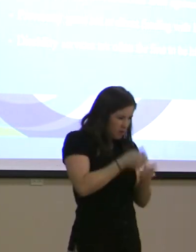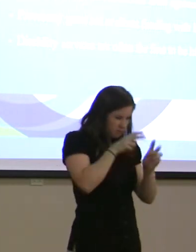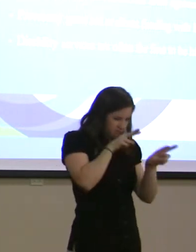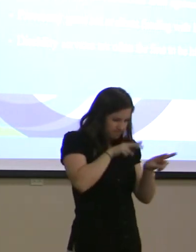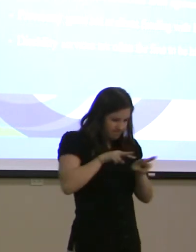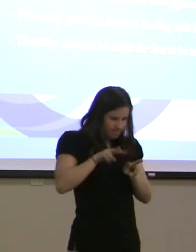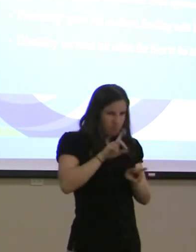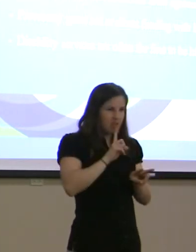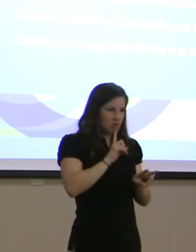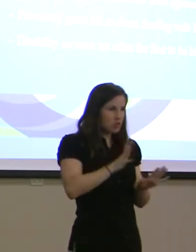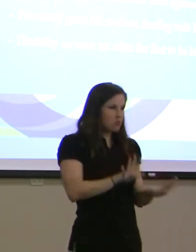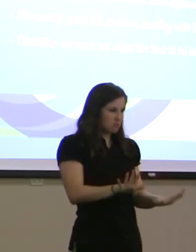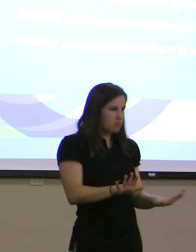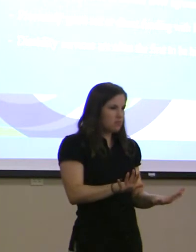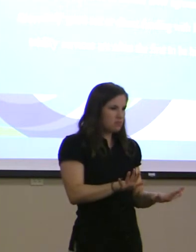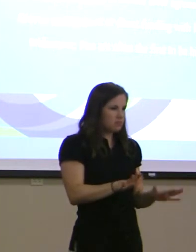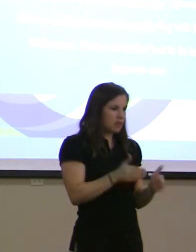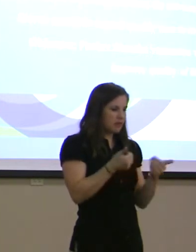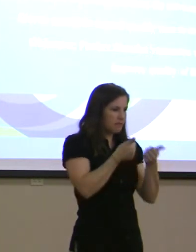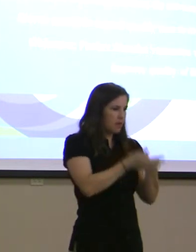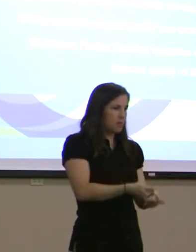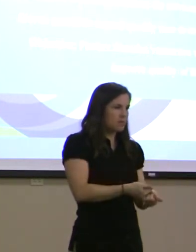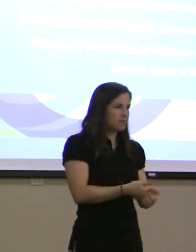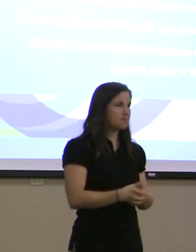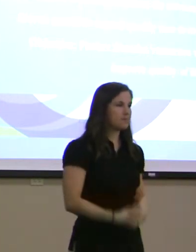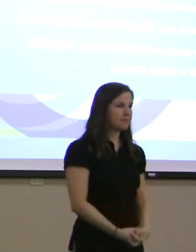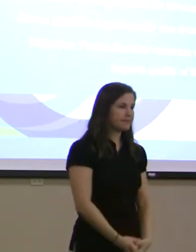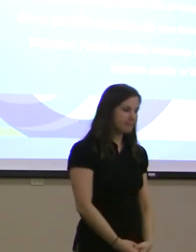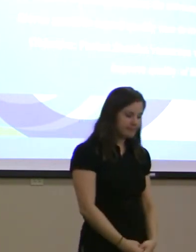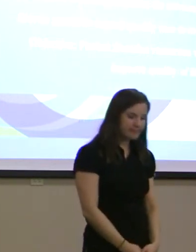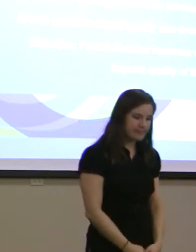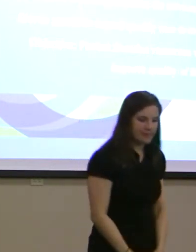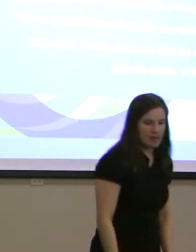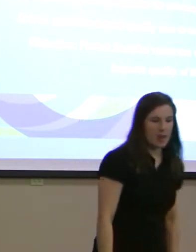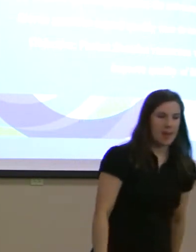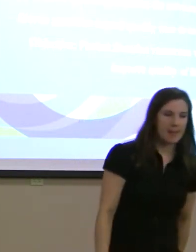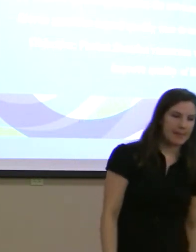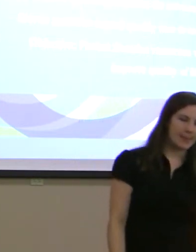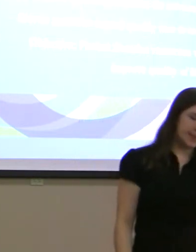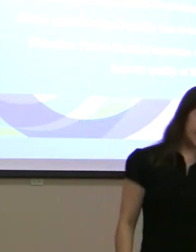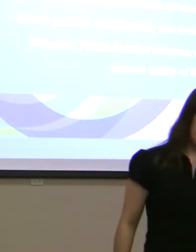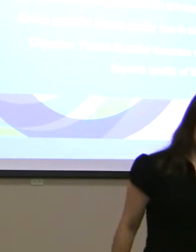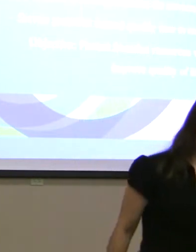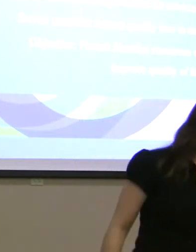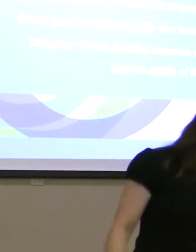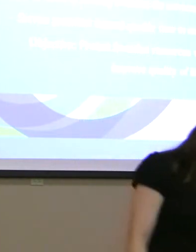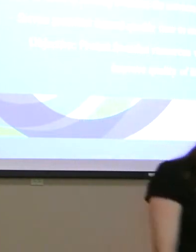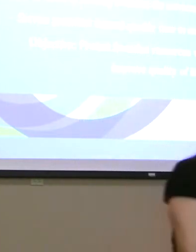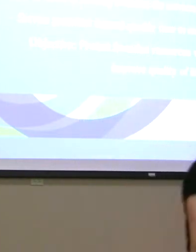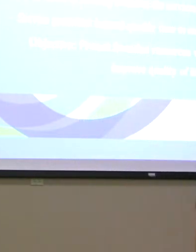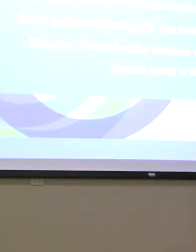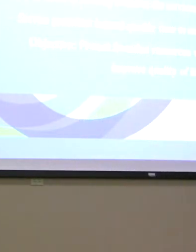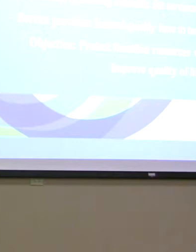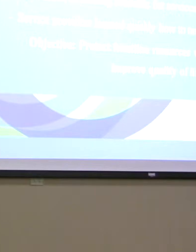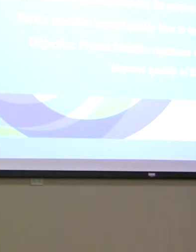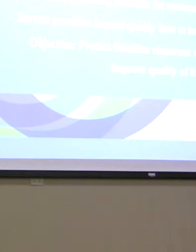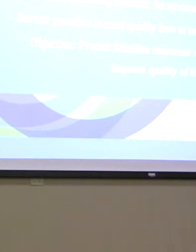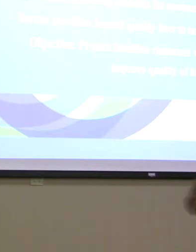doesn't happen. So if I could move then to the next slide, the impact of the economic downturn. Paul, I hope I'm okay time-wise,